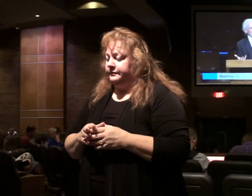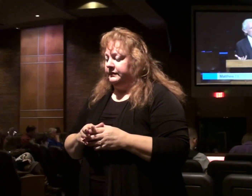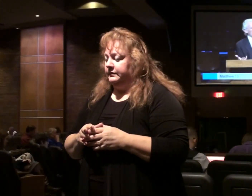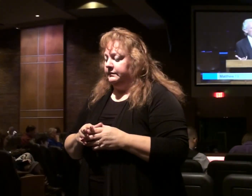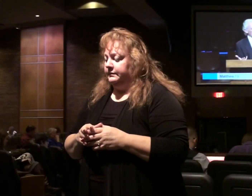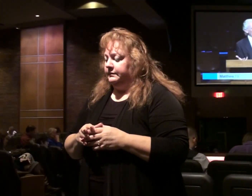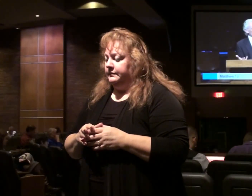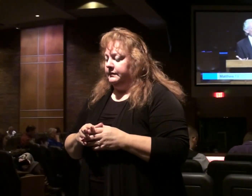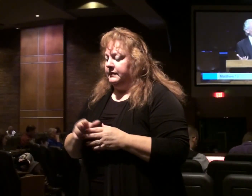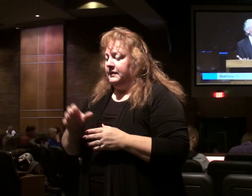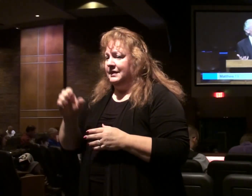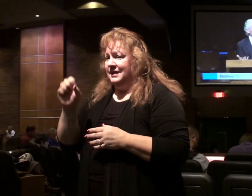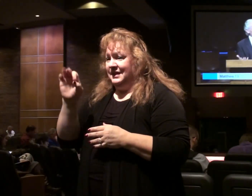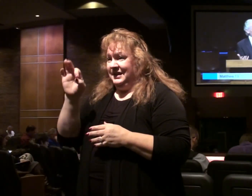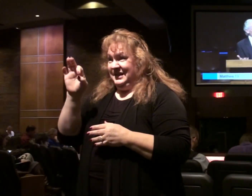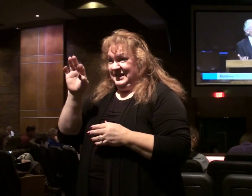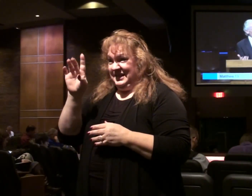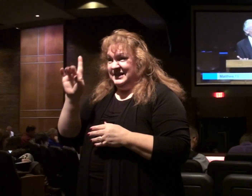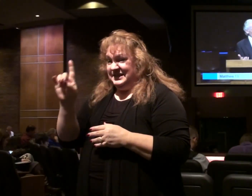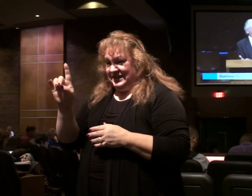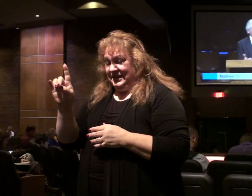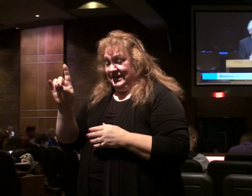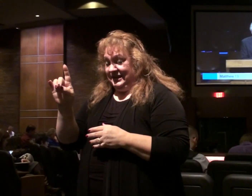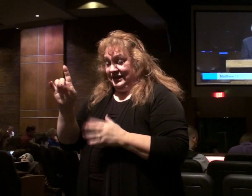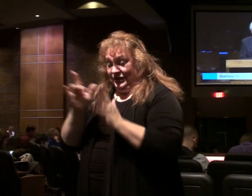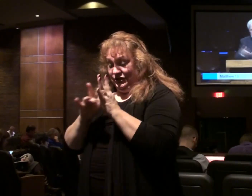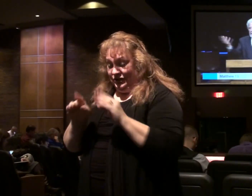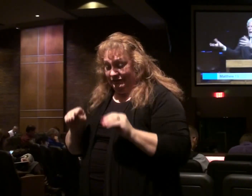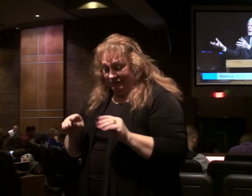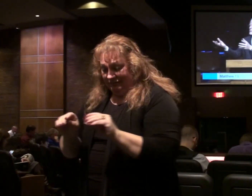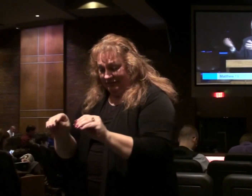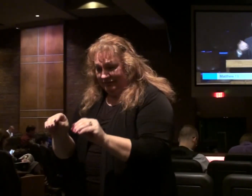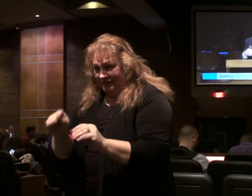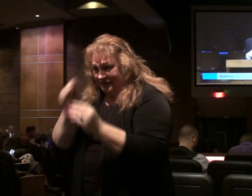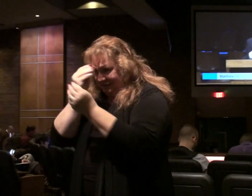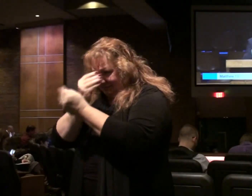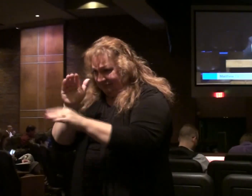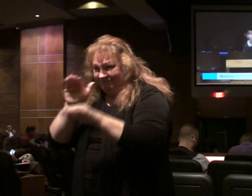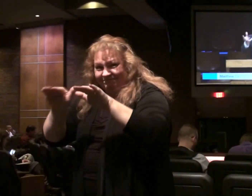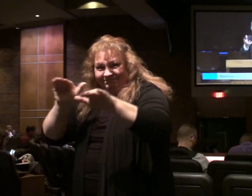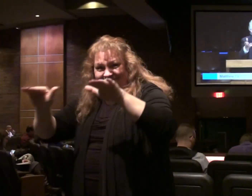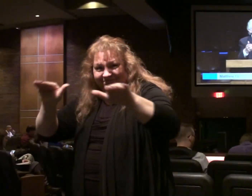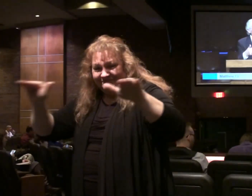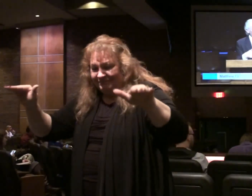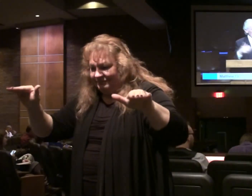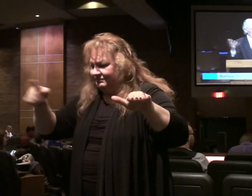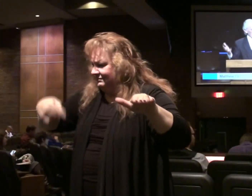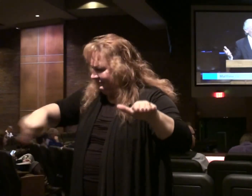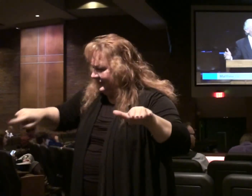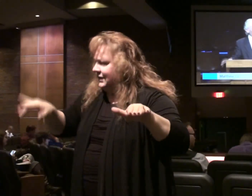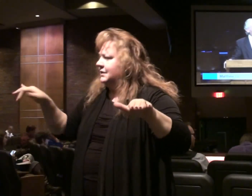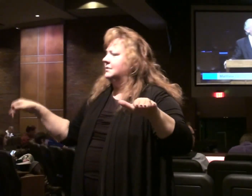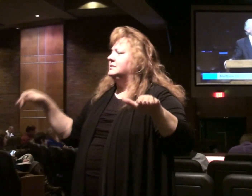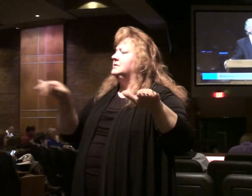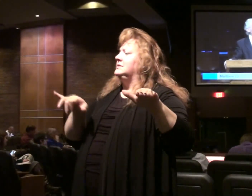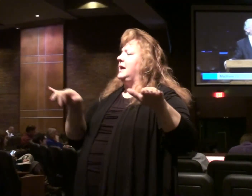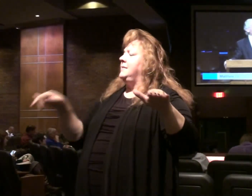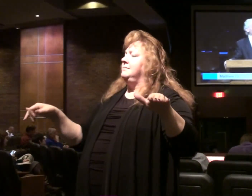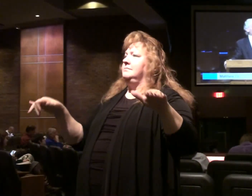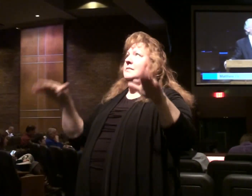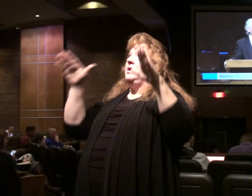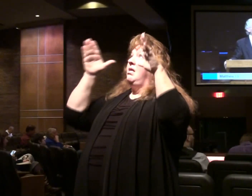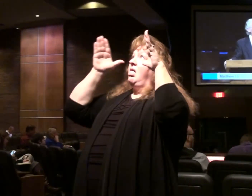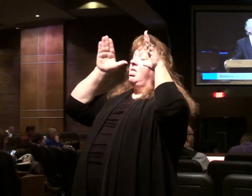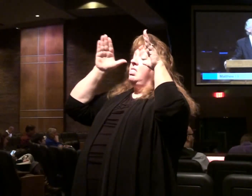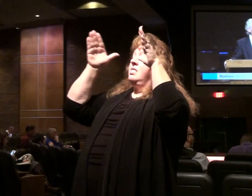seed, they will be doing what Christ did, giving out the word of God, sowing the seed. The focus in